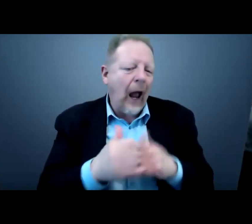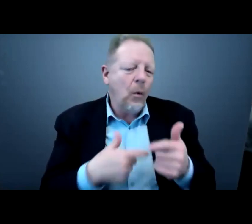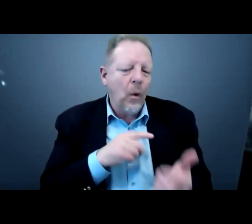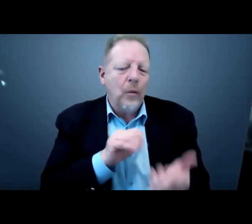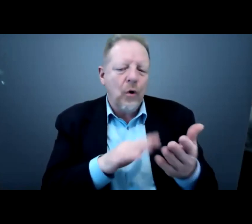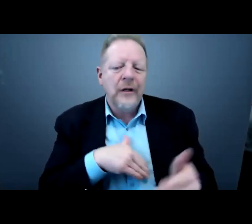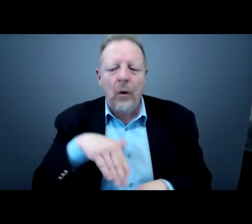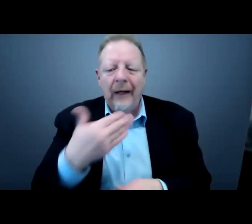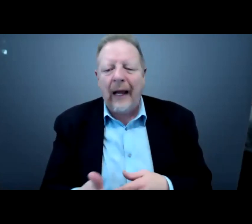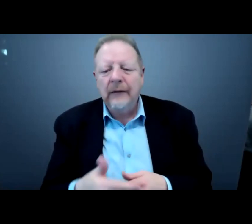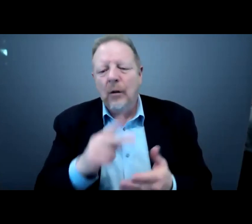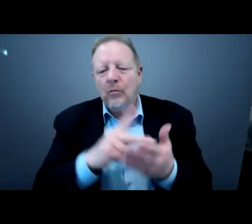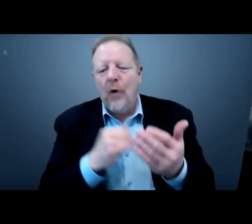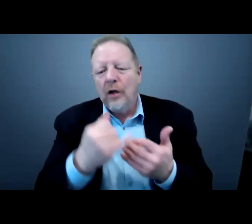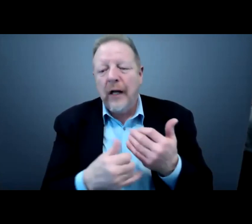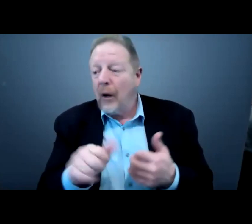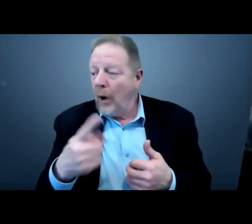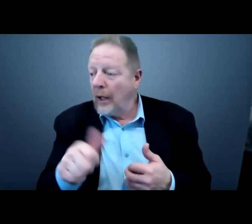anybody else have anything else to add?